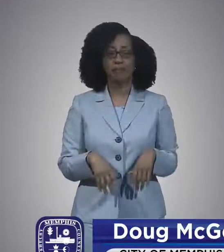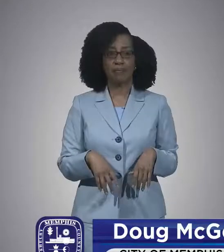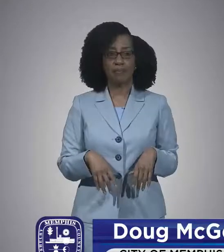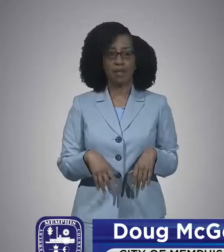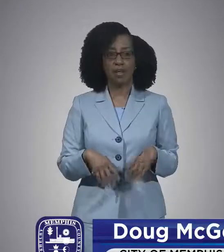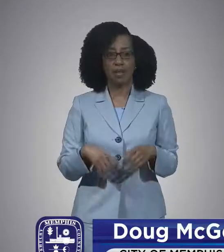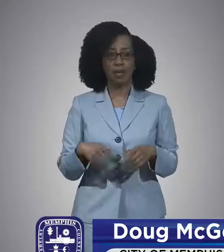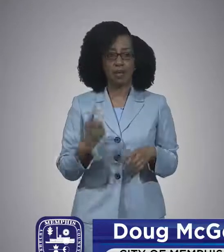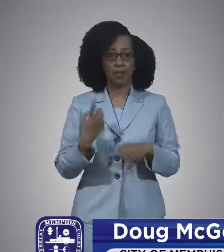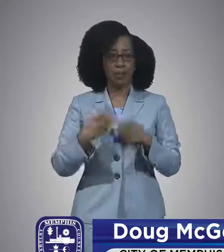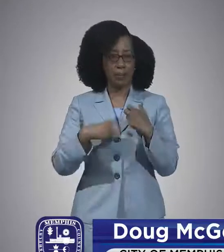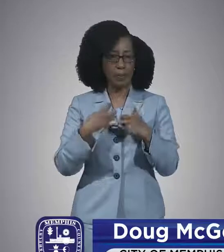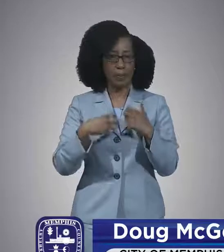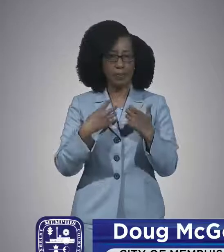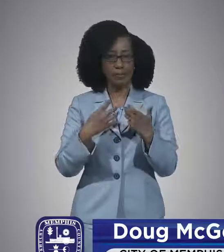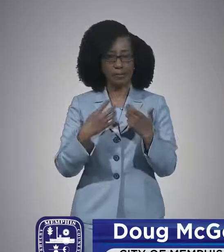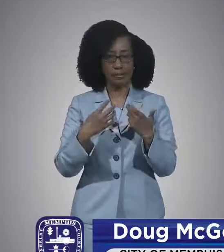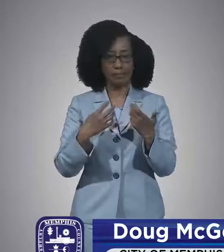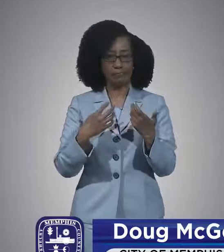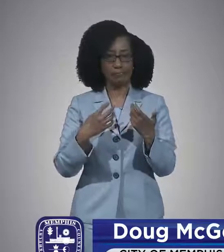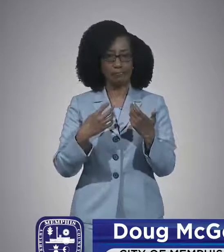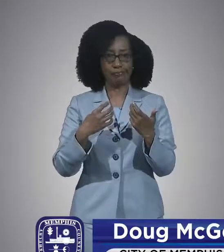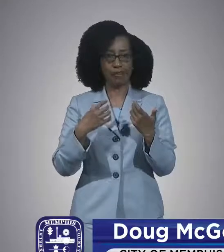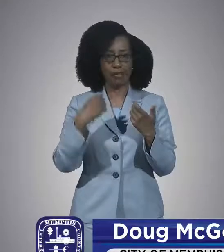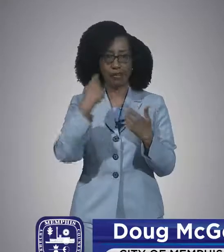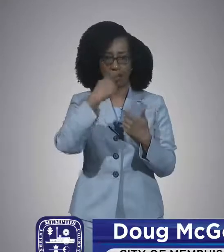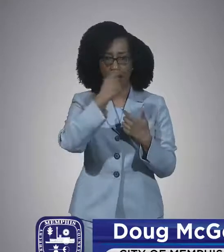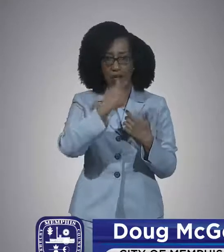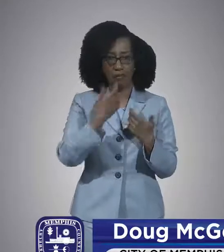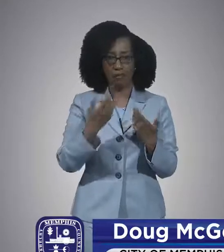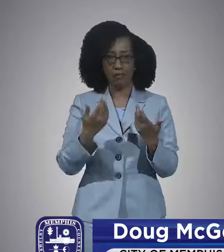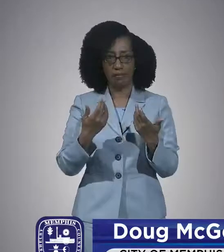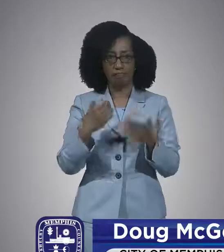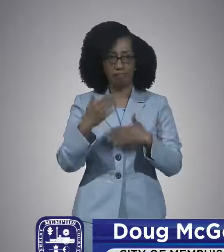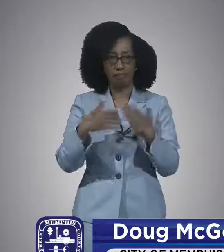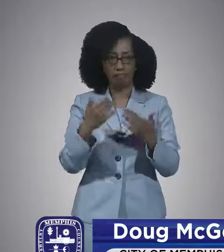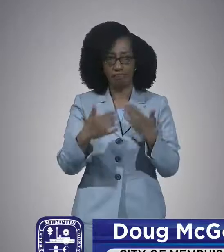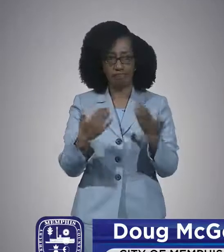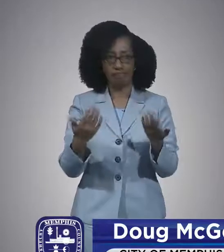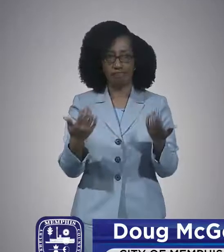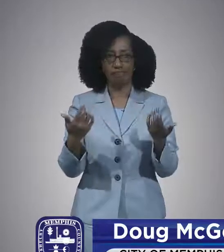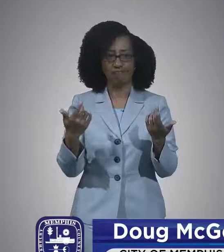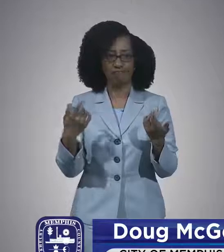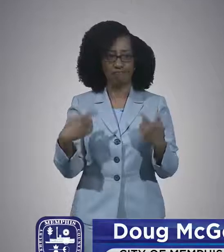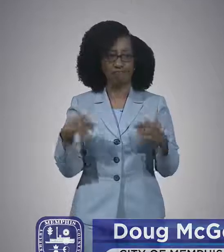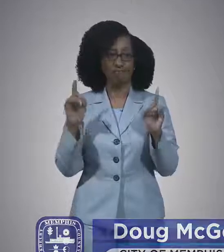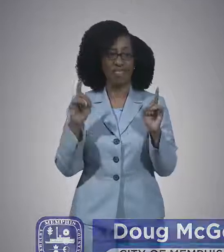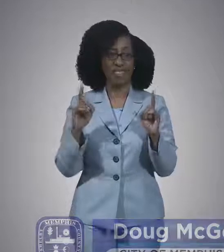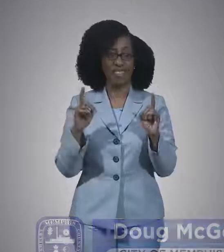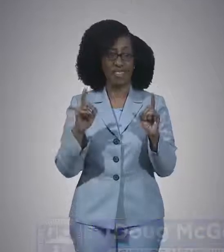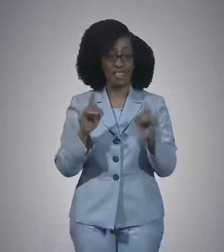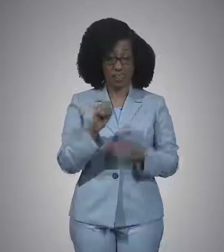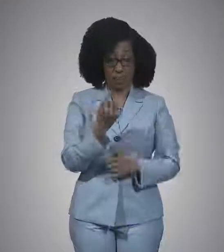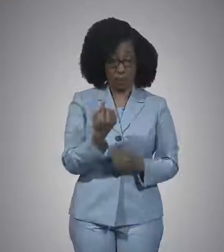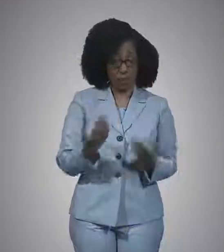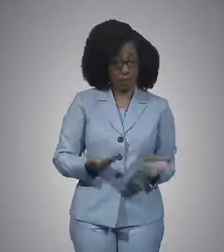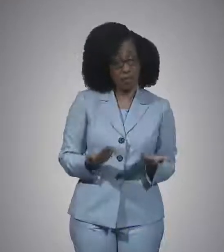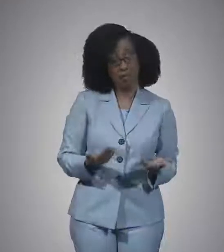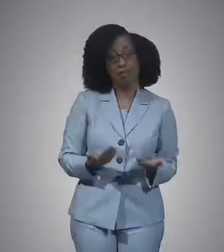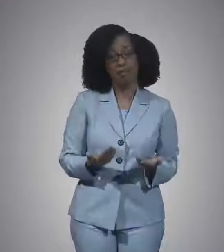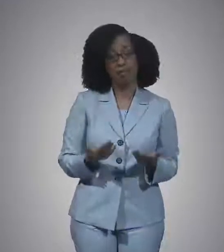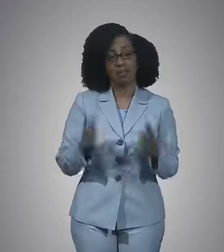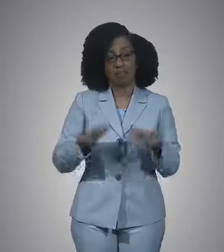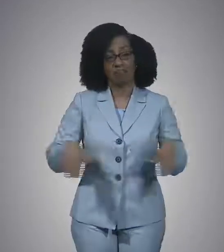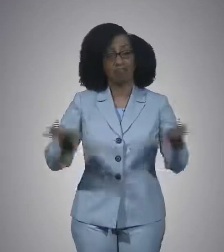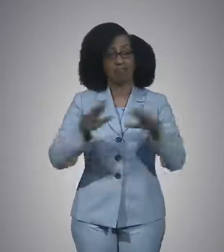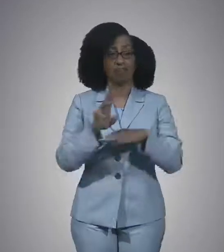production issue with those rapid tests. So stand by. I think it's a national issue, and we'll see if we can get any